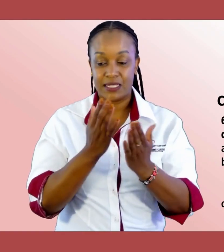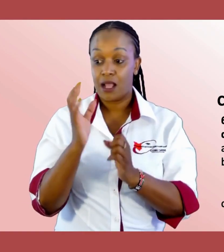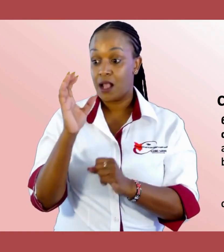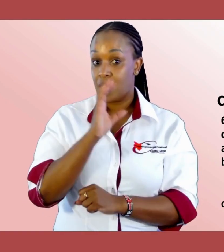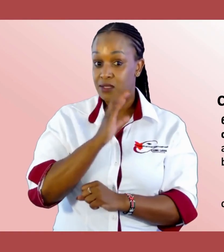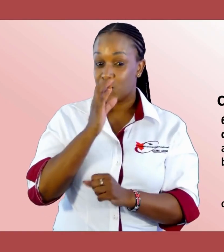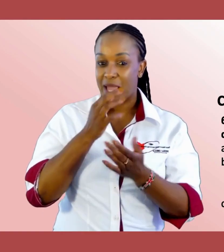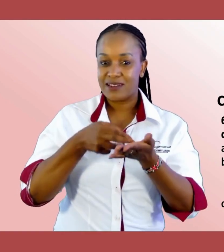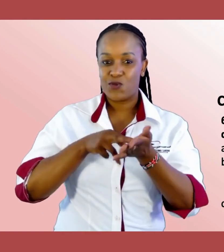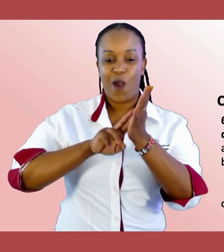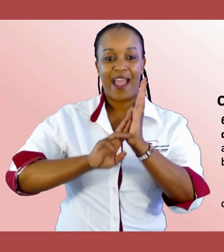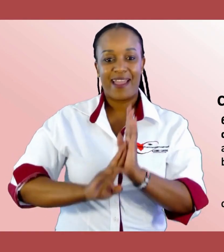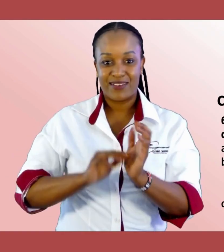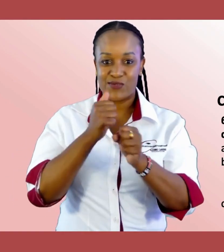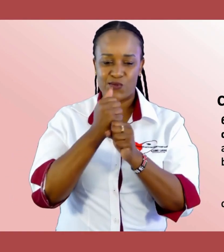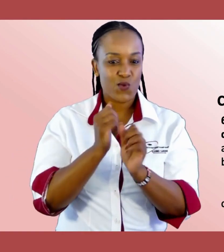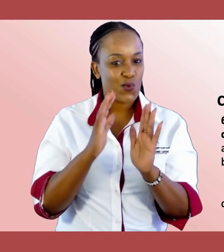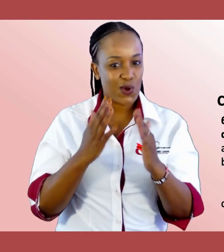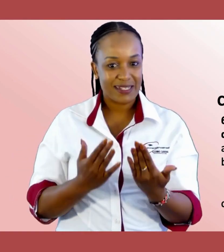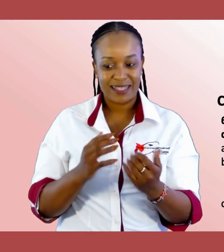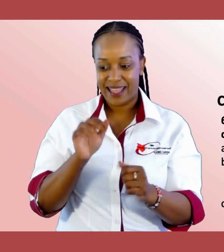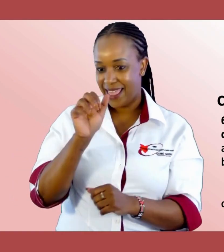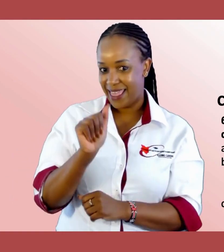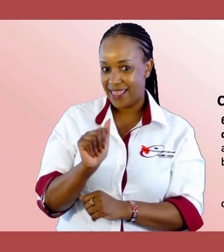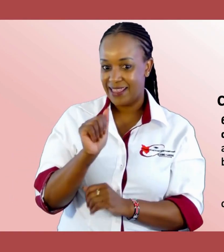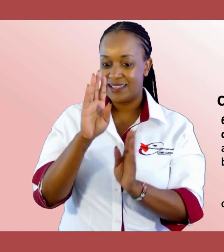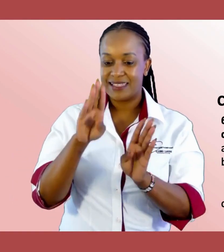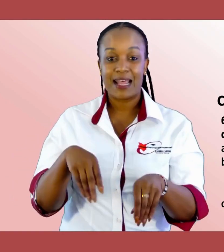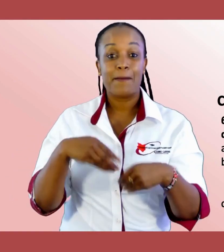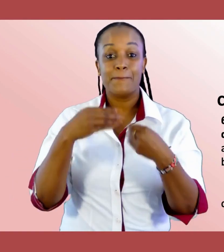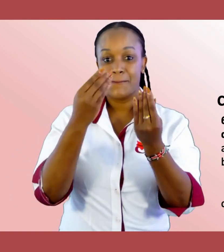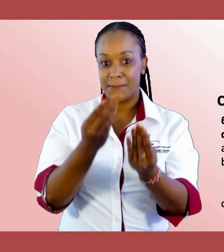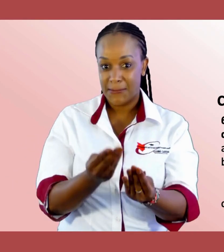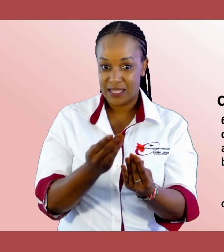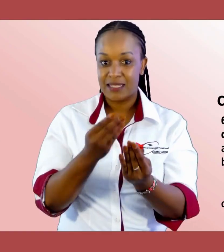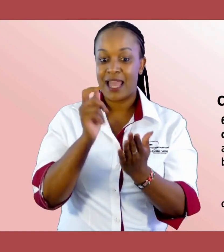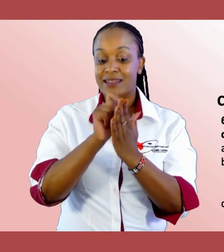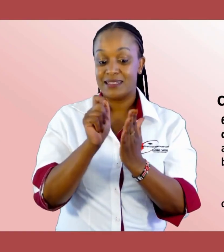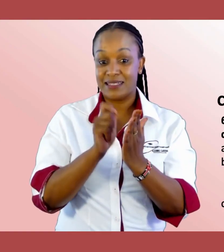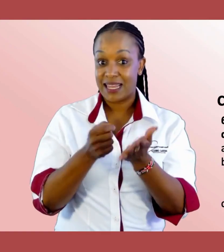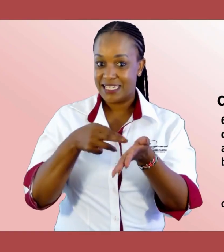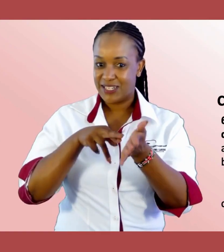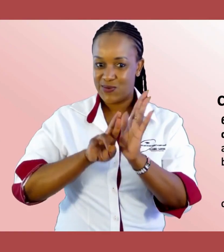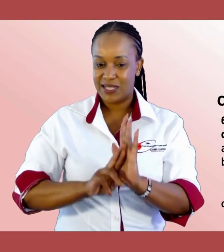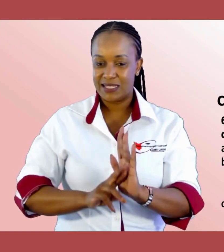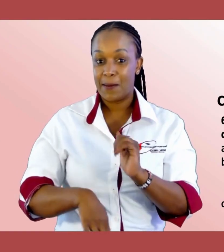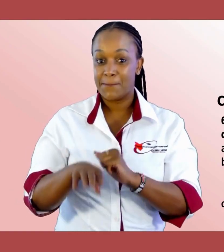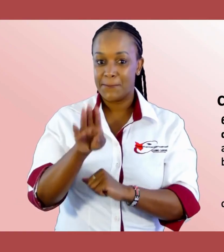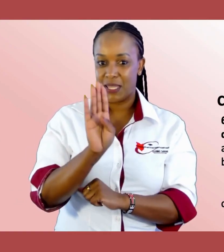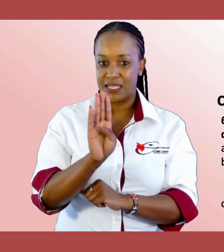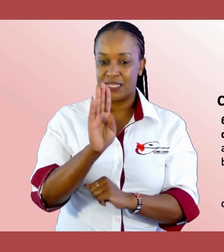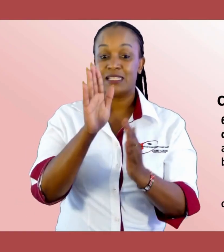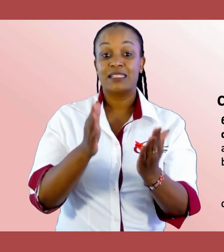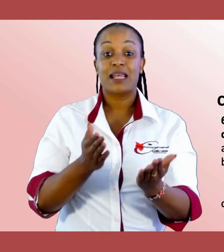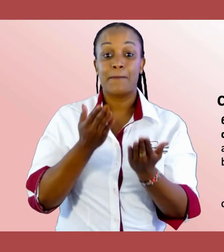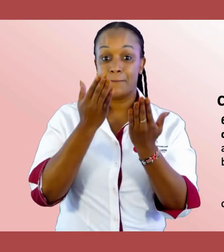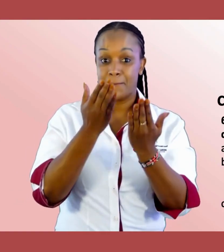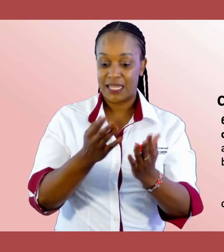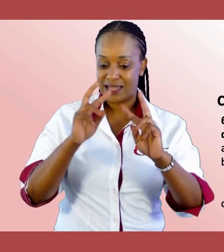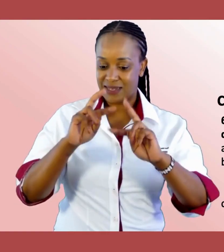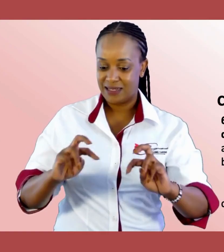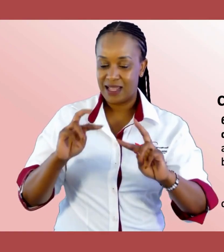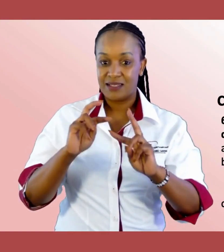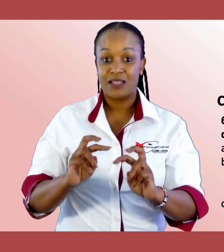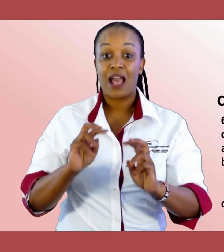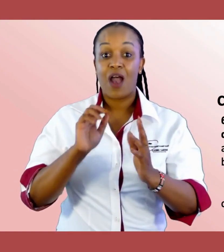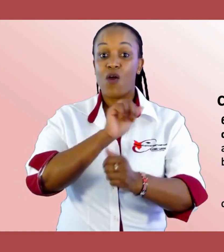the customer is required to A. Submit a written request. B. Submit a